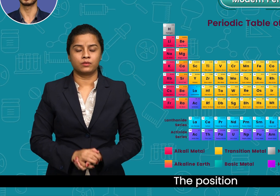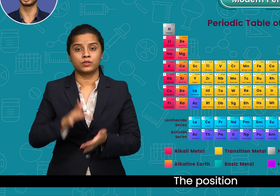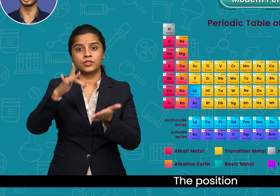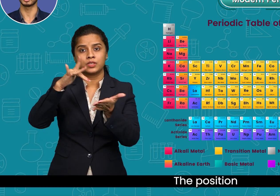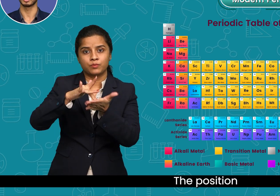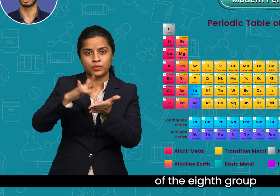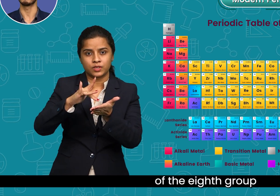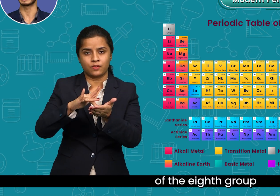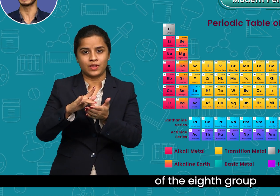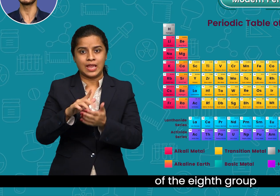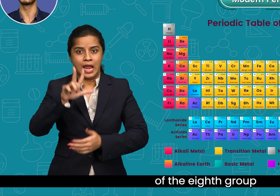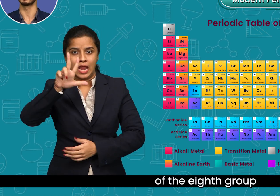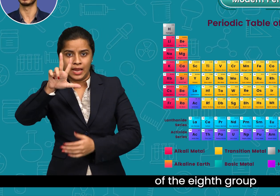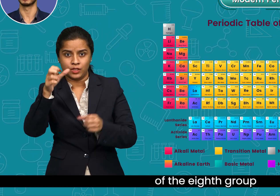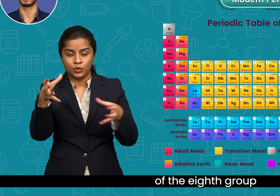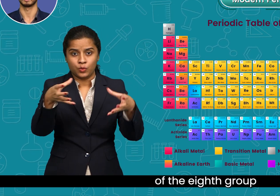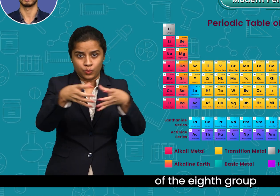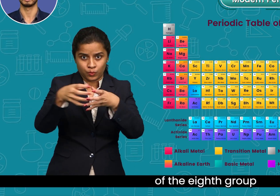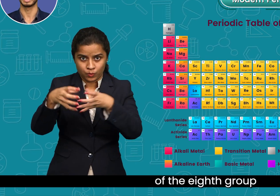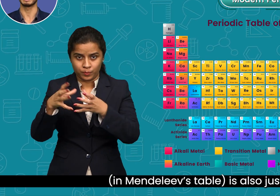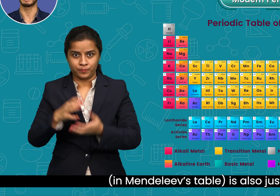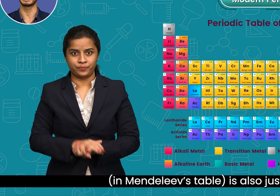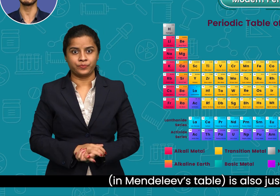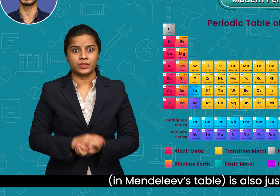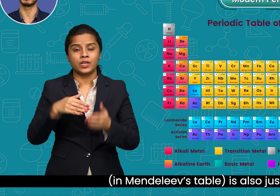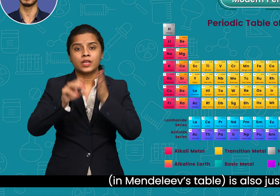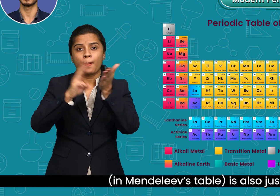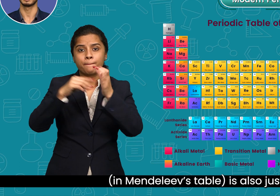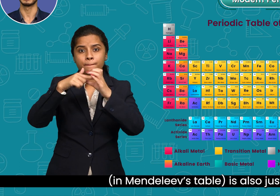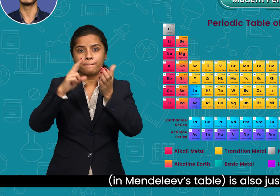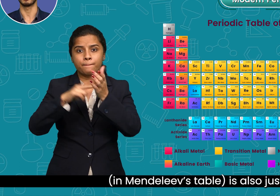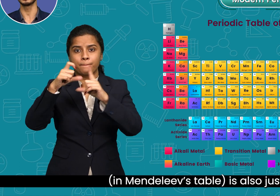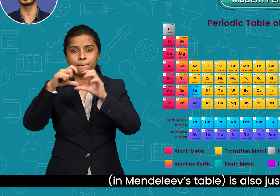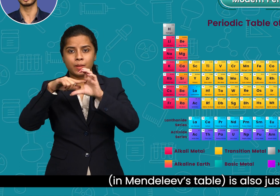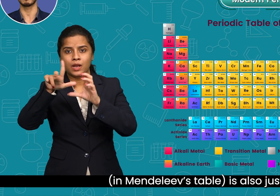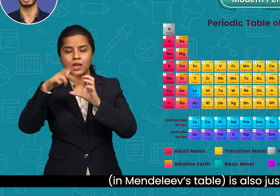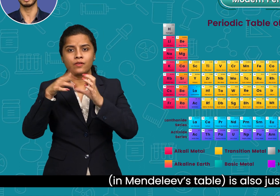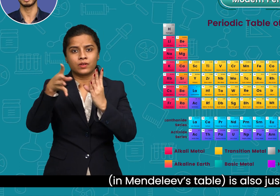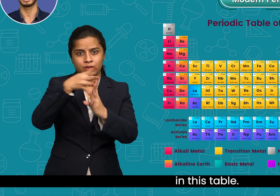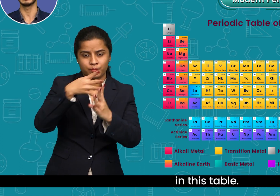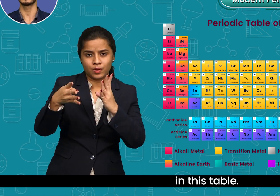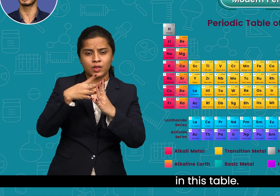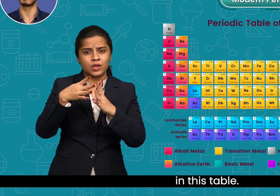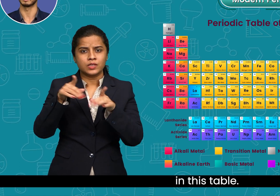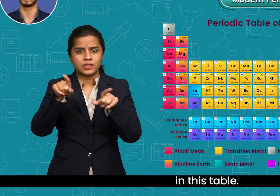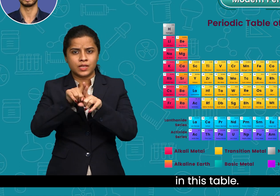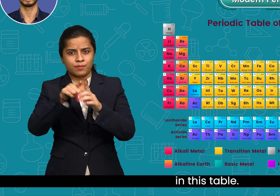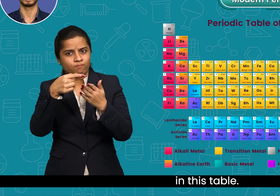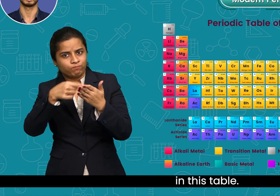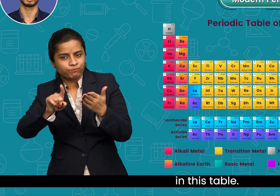The position of the 8th group in Mendeleev's table is also justified in this